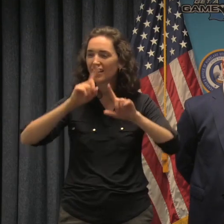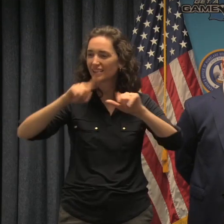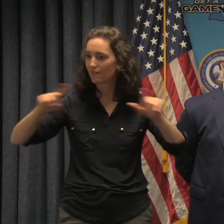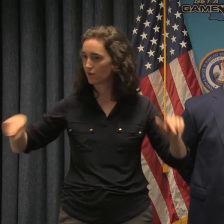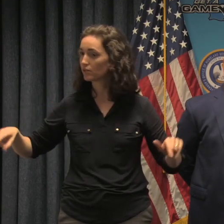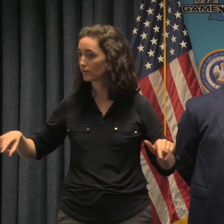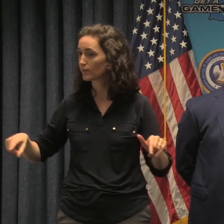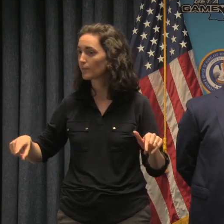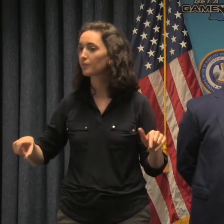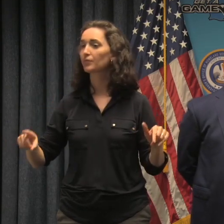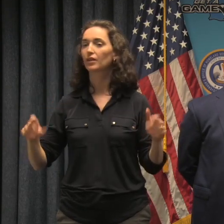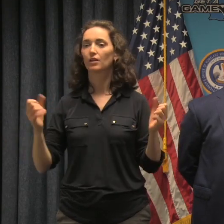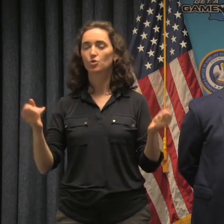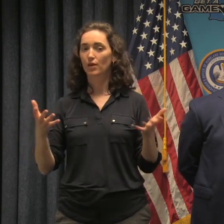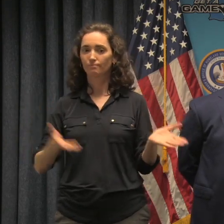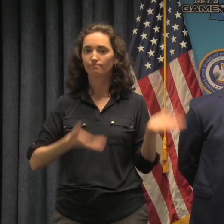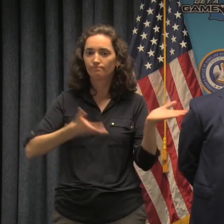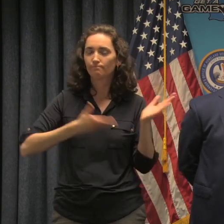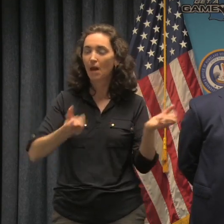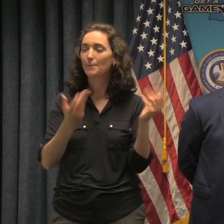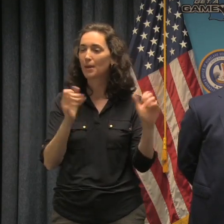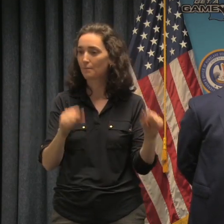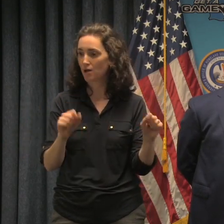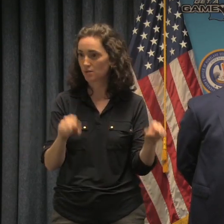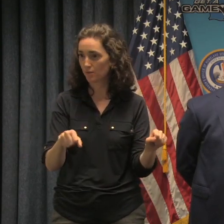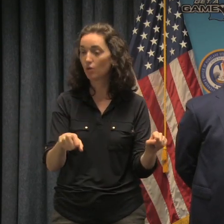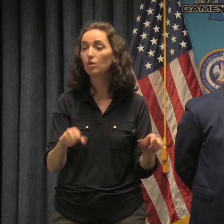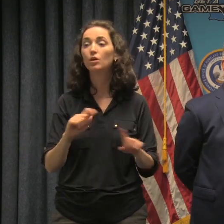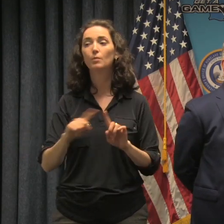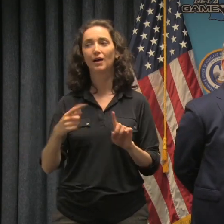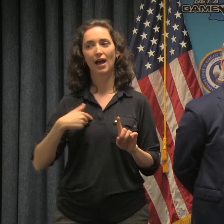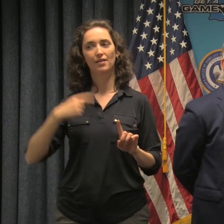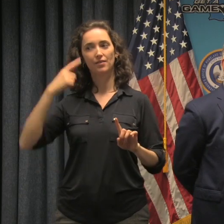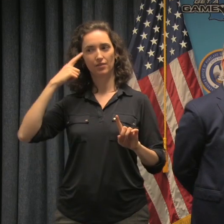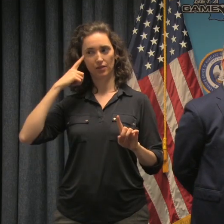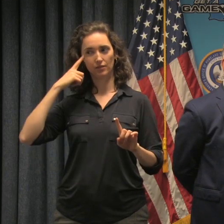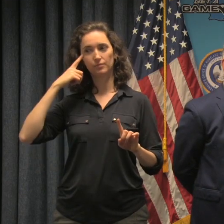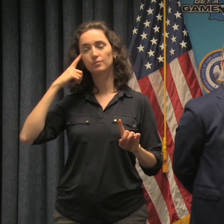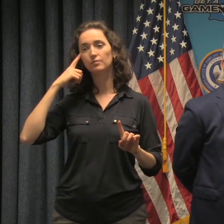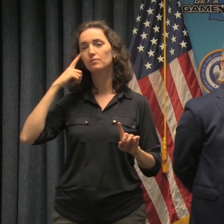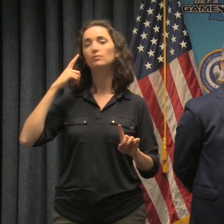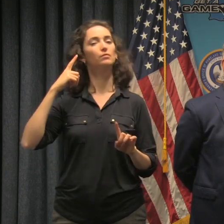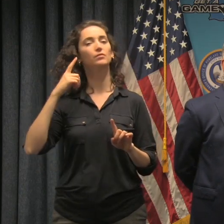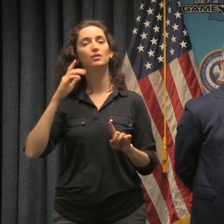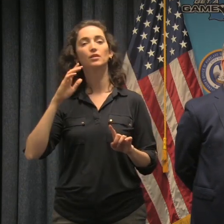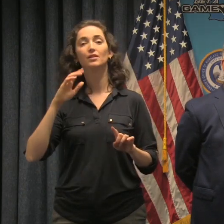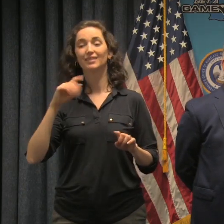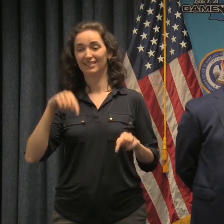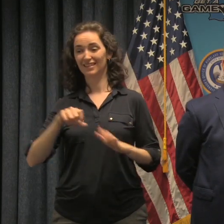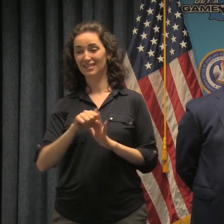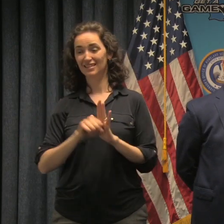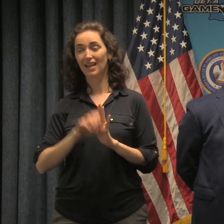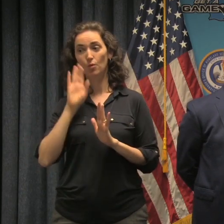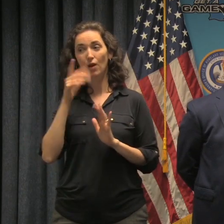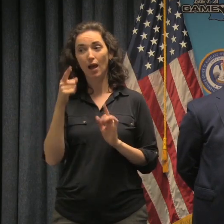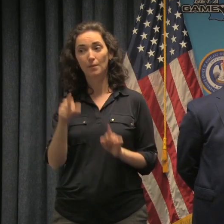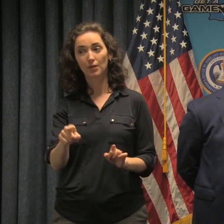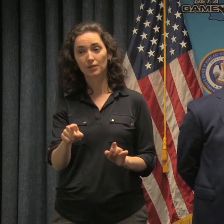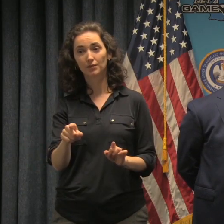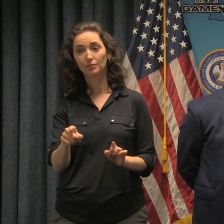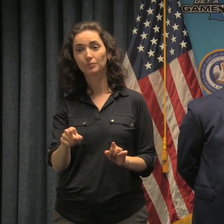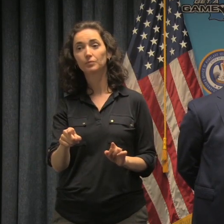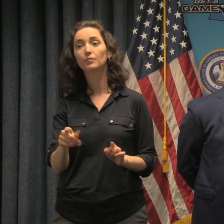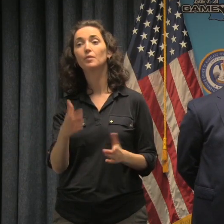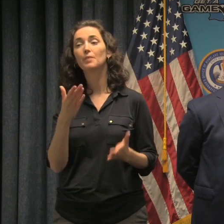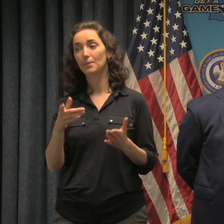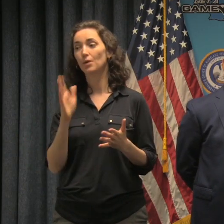bringing as much of that to the front lines as possible. I do think, though, over the course of what's going to be going on in the state, we would very much, probably need to